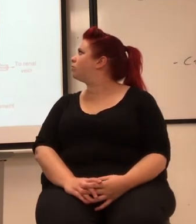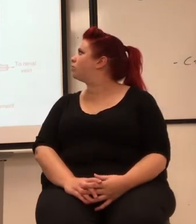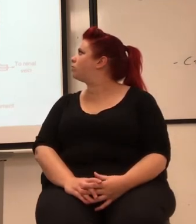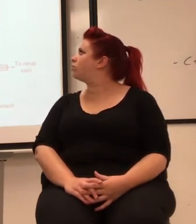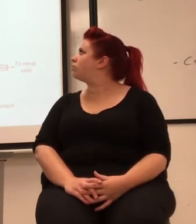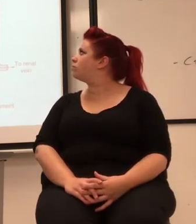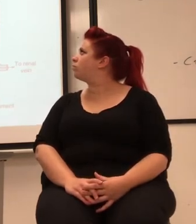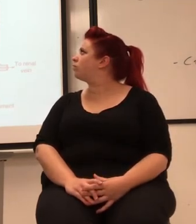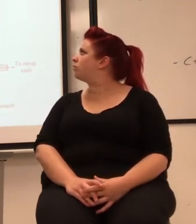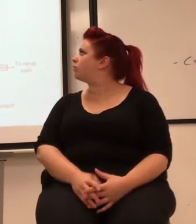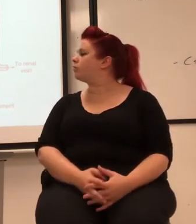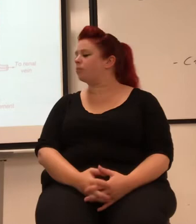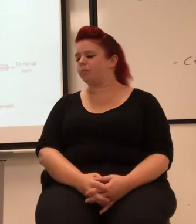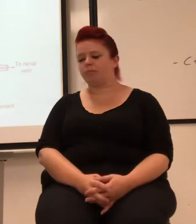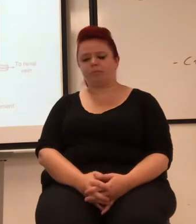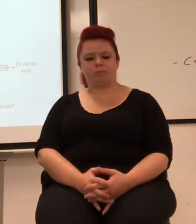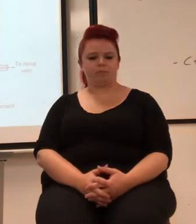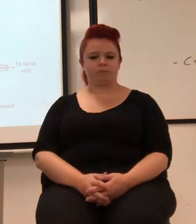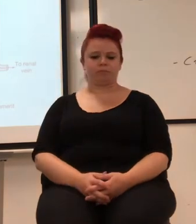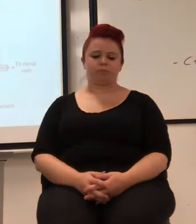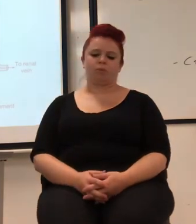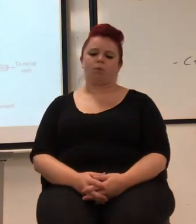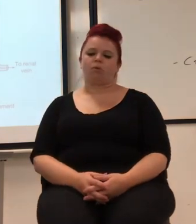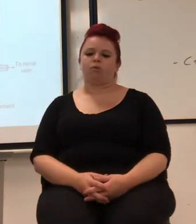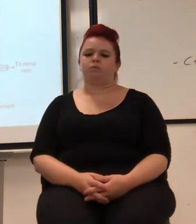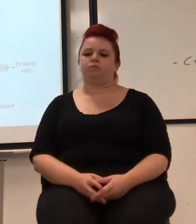an afferent